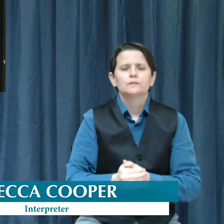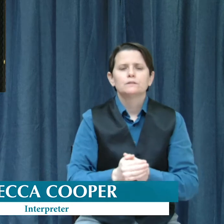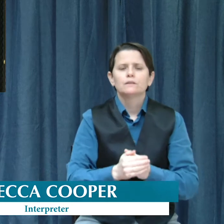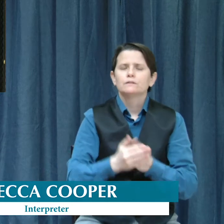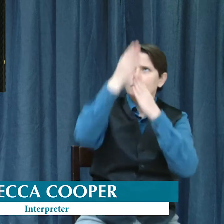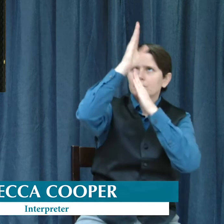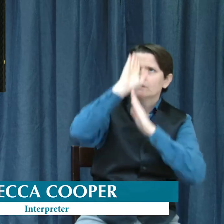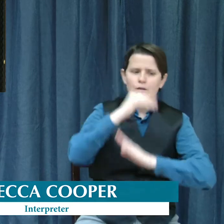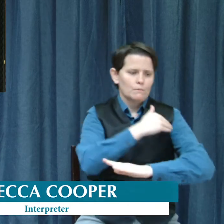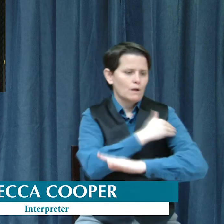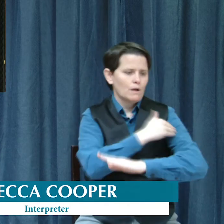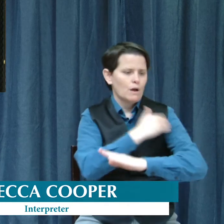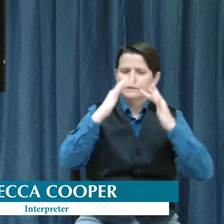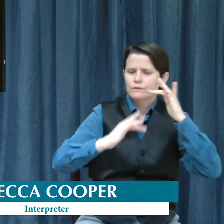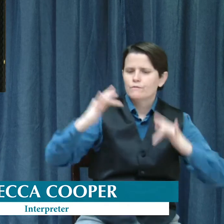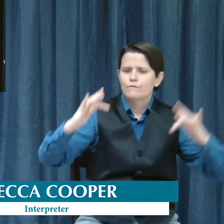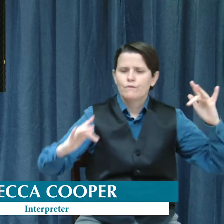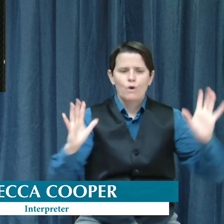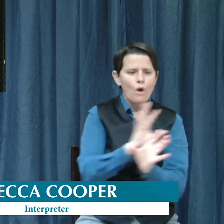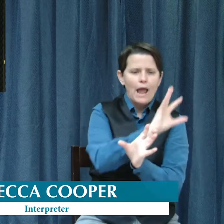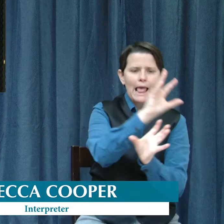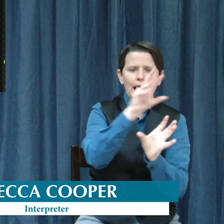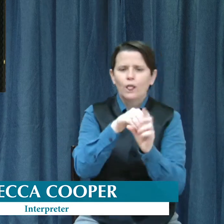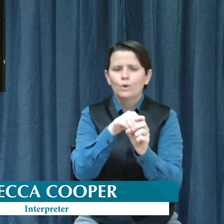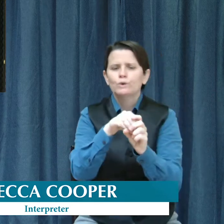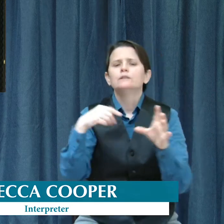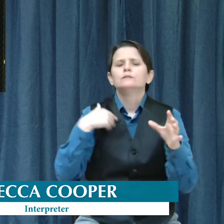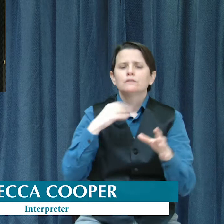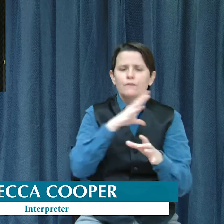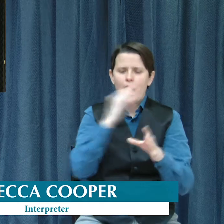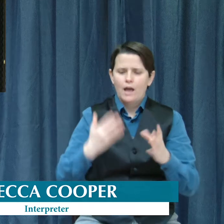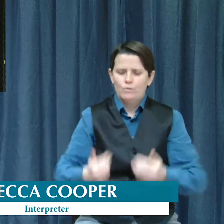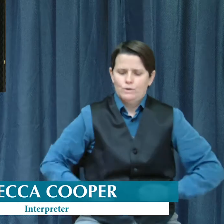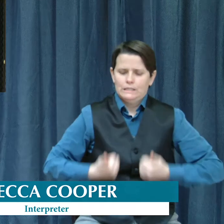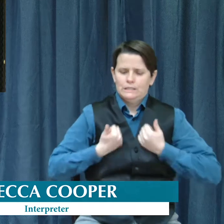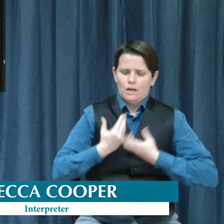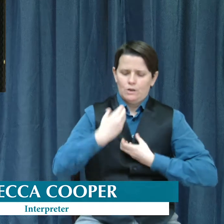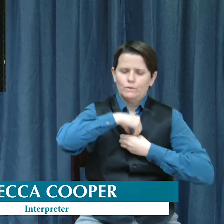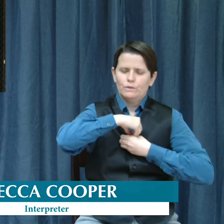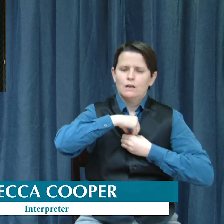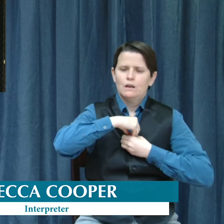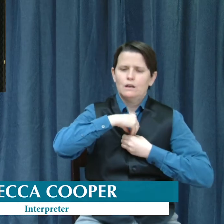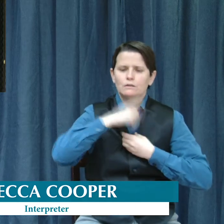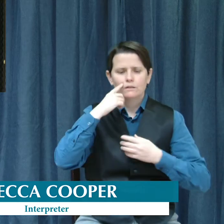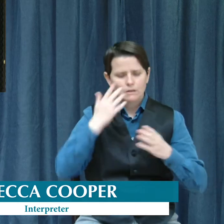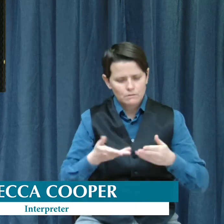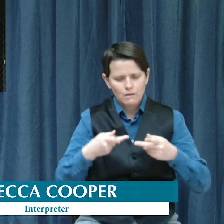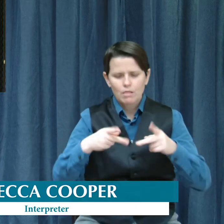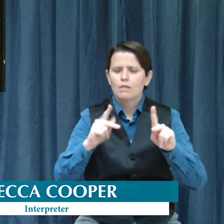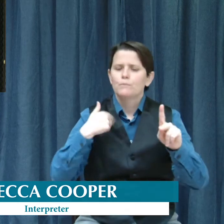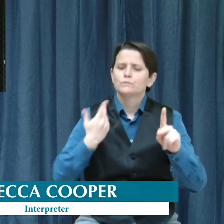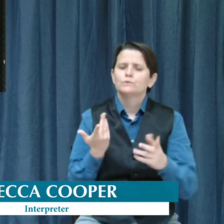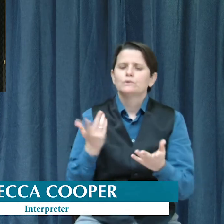diverse, inclusive, and resides in us. It gives us an opportunity to evolve our